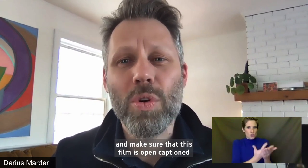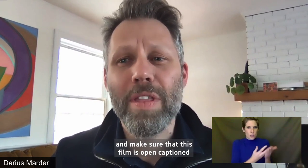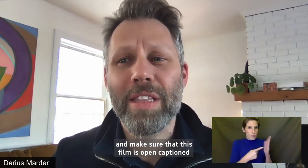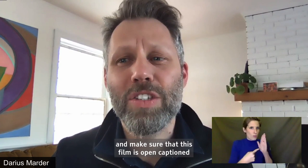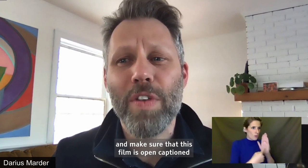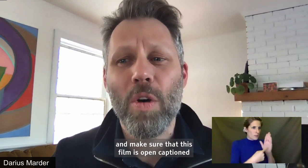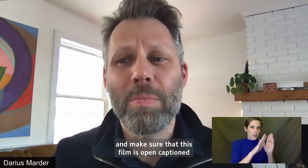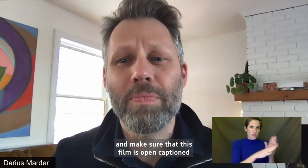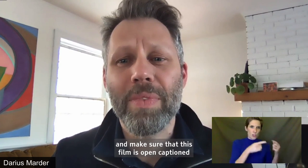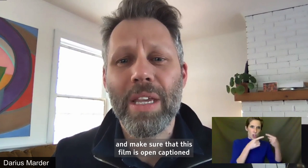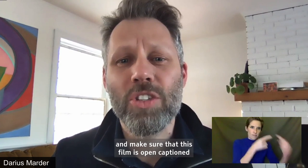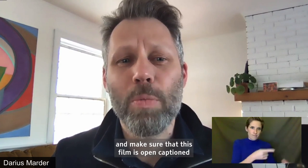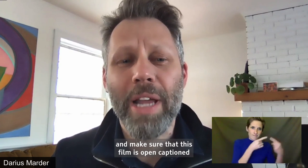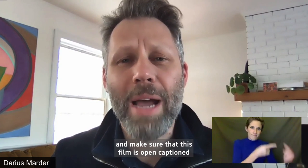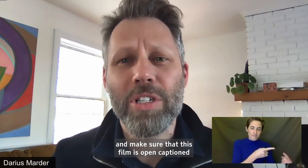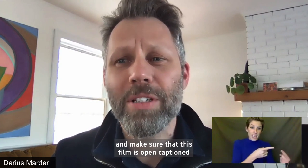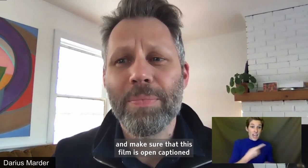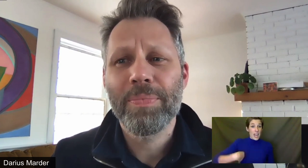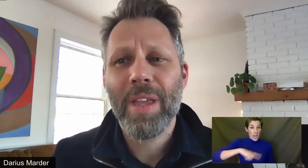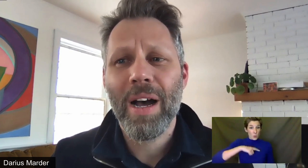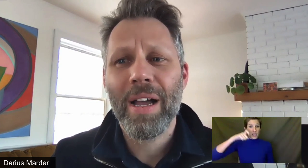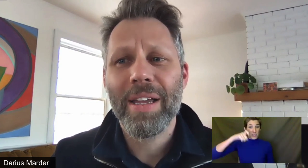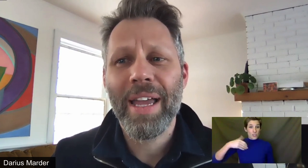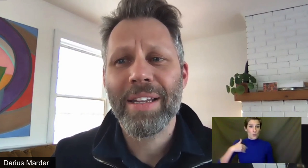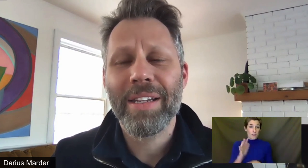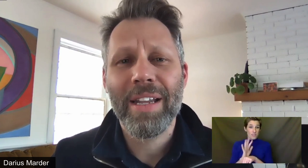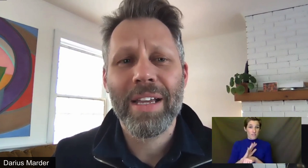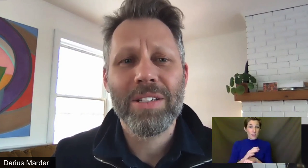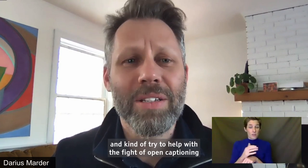make sure that this film is open captioned,